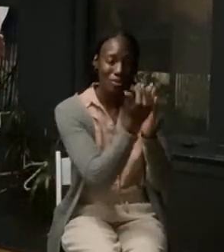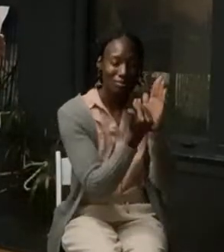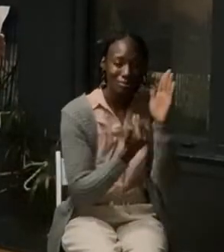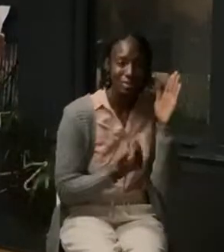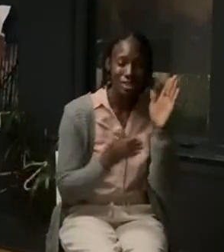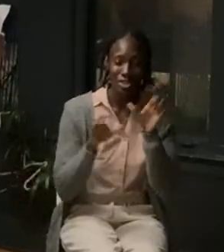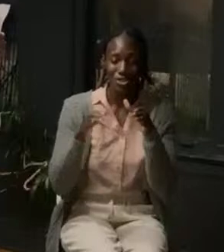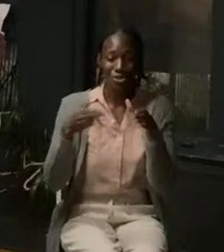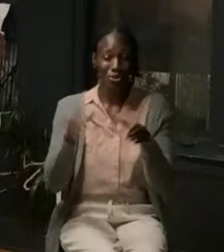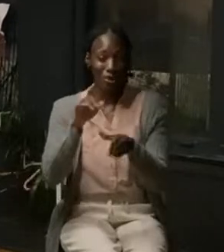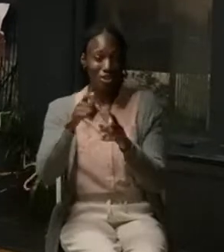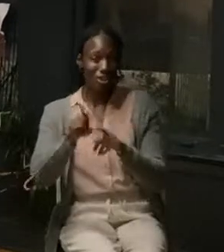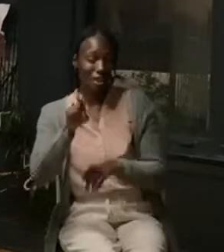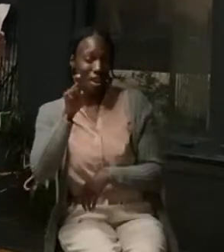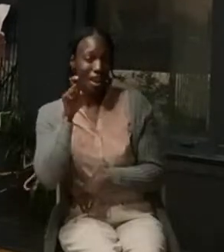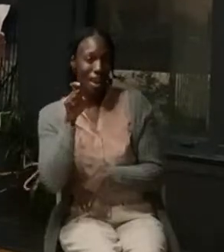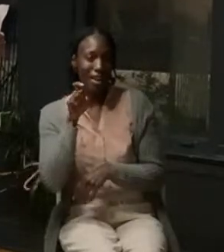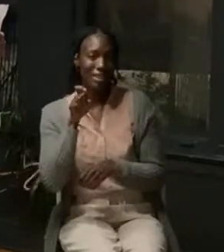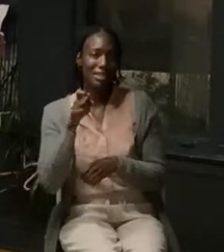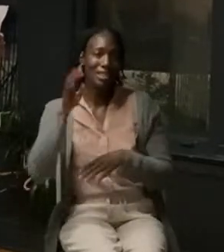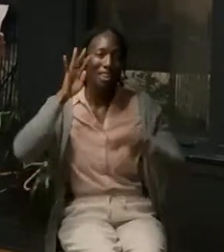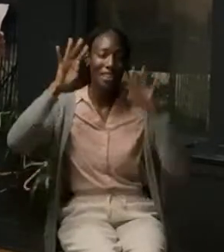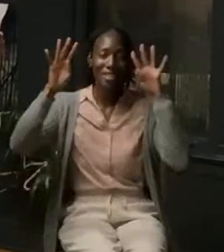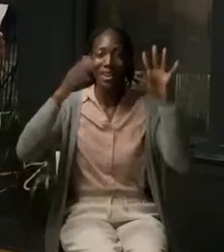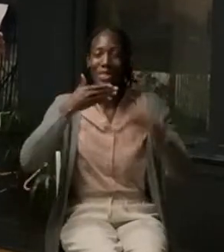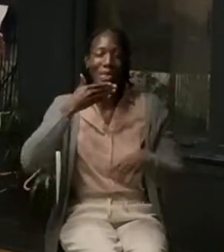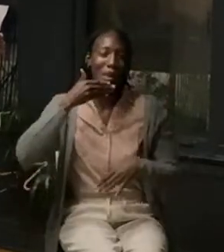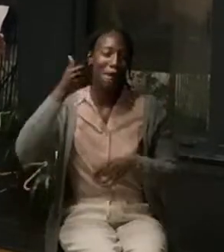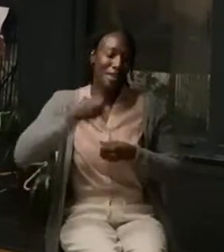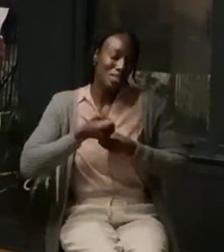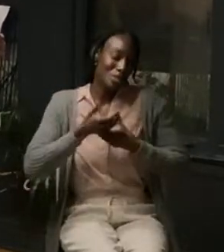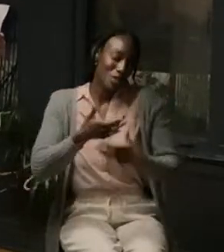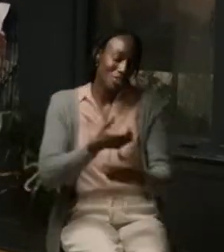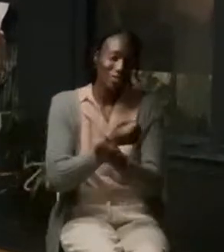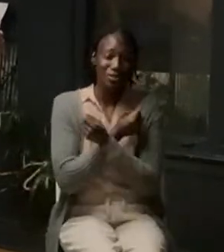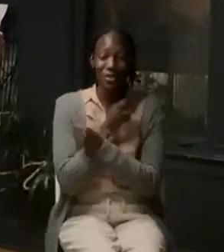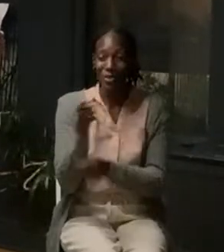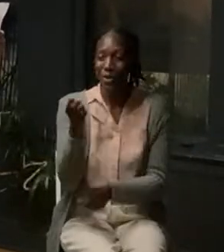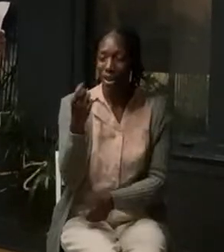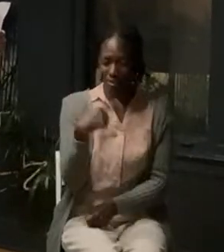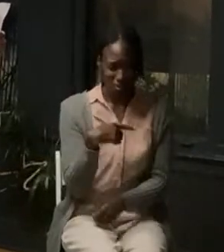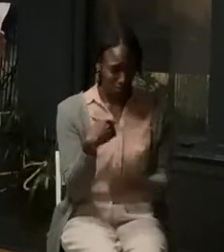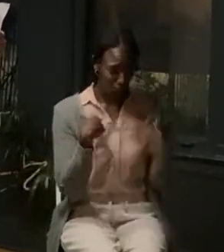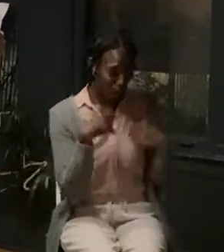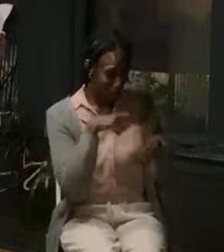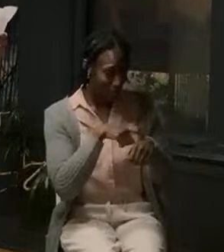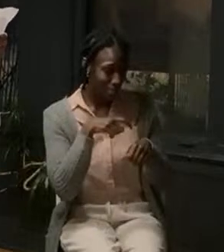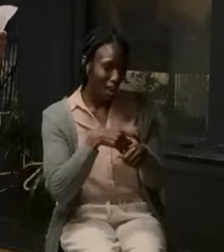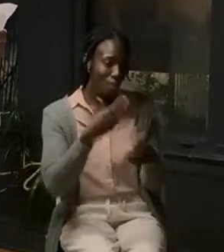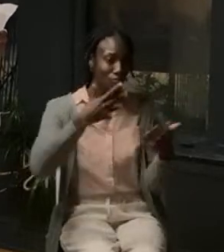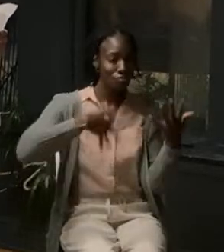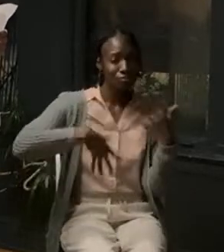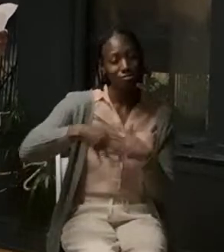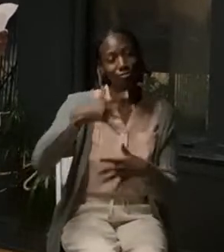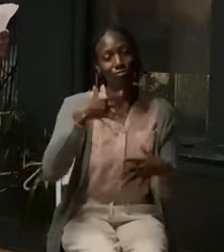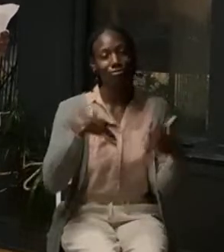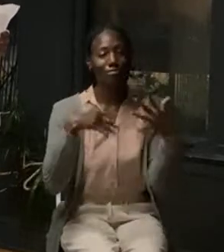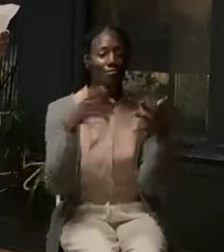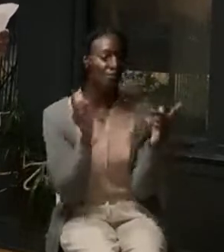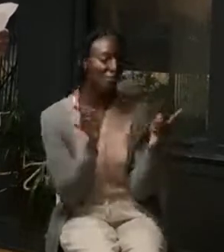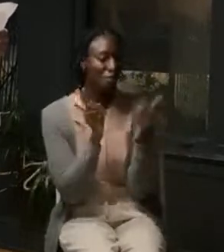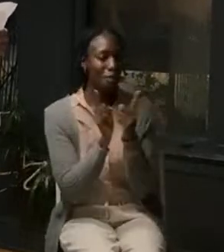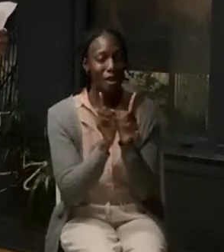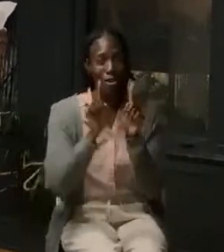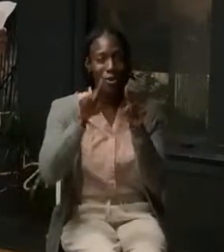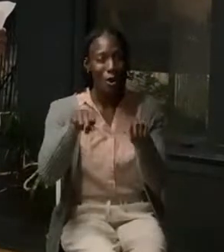very best expression of love. You ask if I have time to hang, get together, maybe go to a